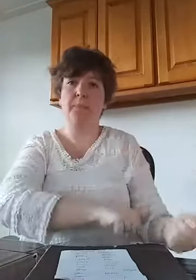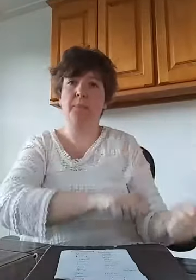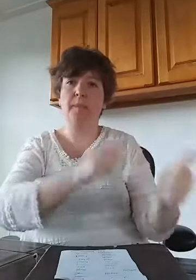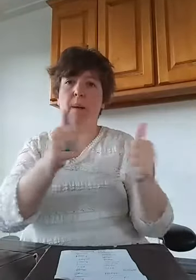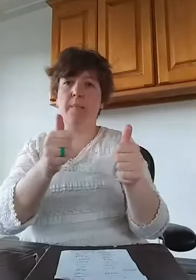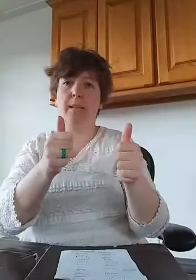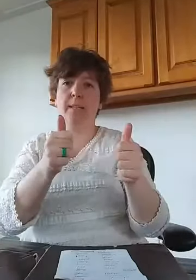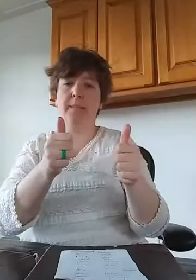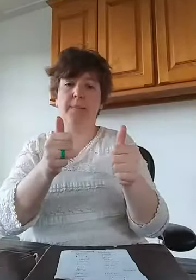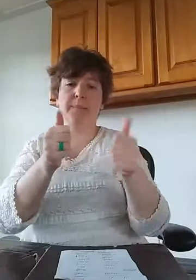Baptize.